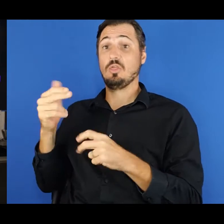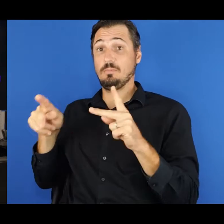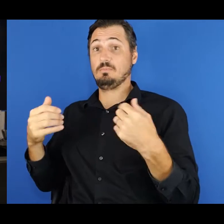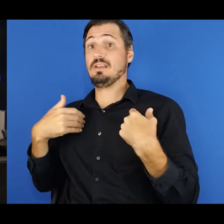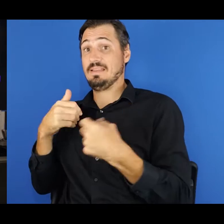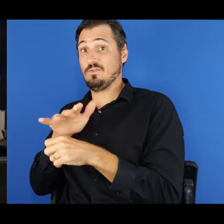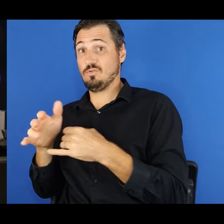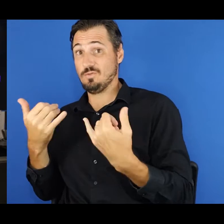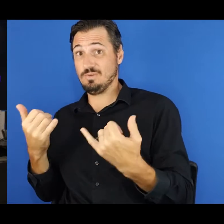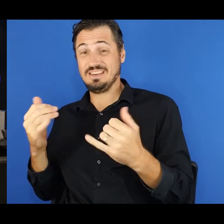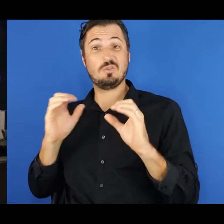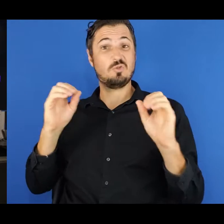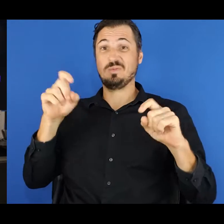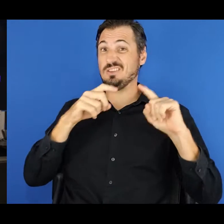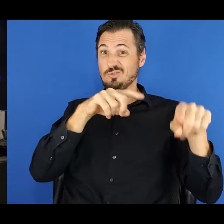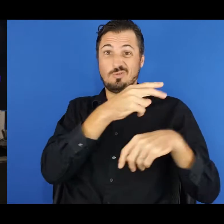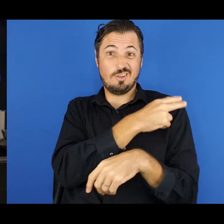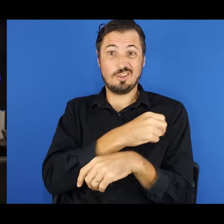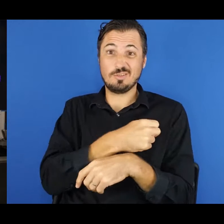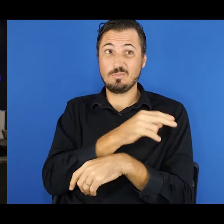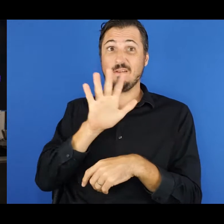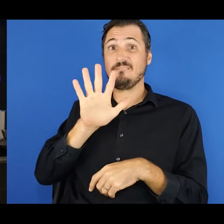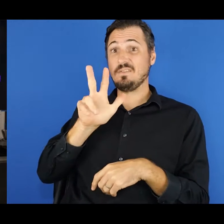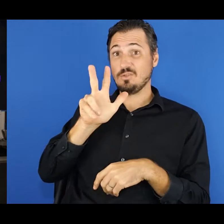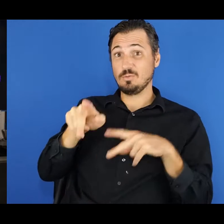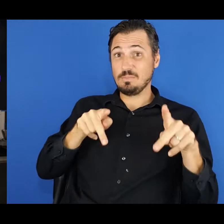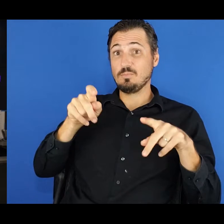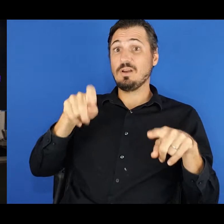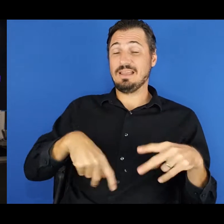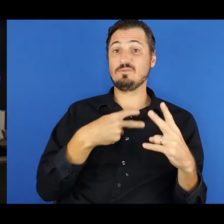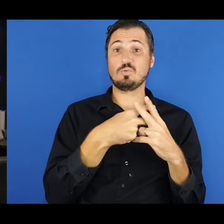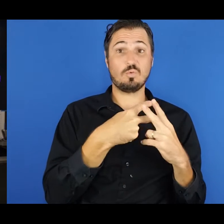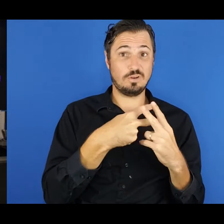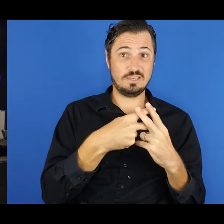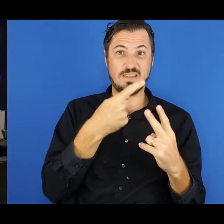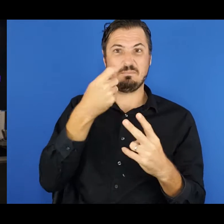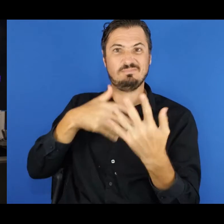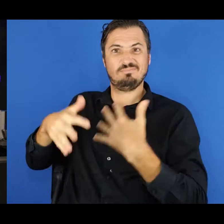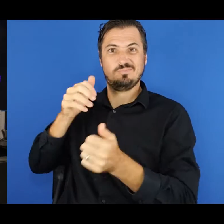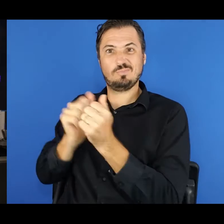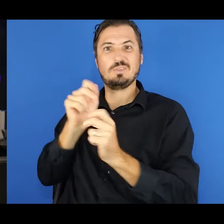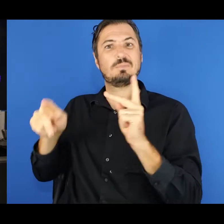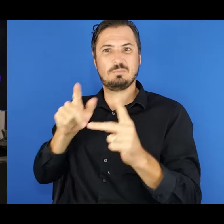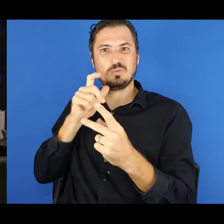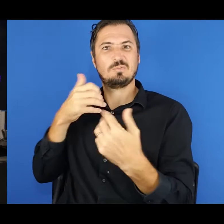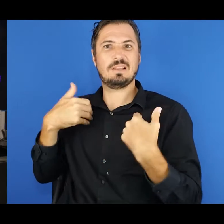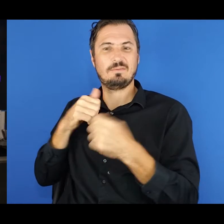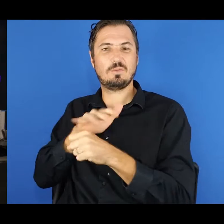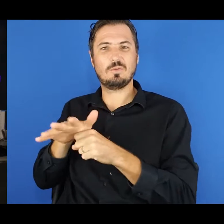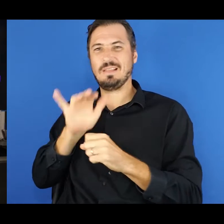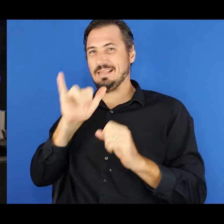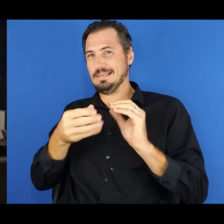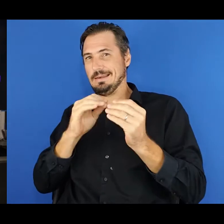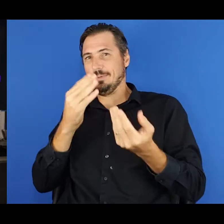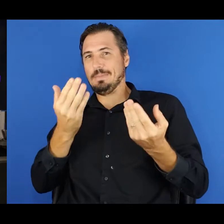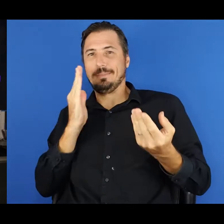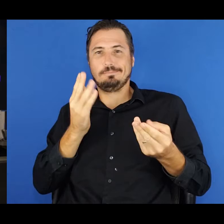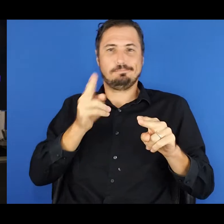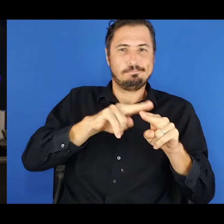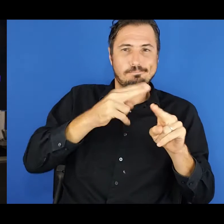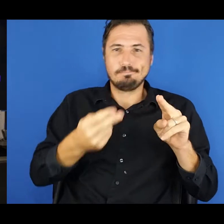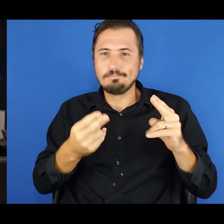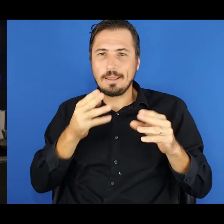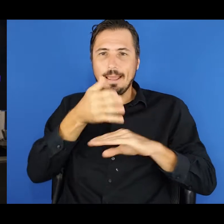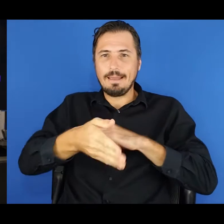13 active cases. No one is hospitalized. 53 people are in Department of Health directed quarantine. The numbers may change